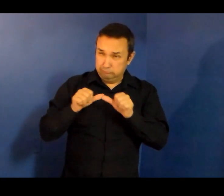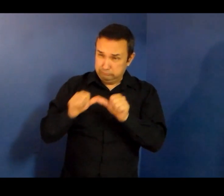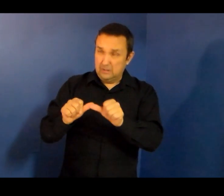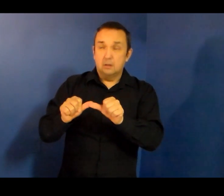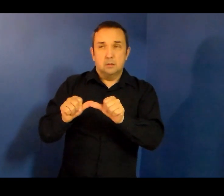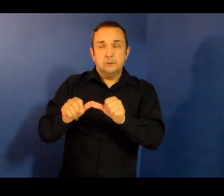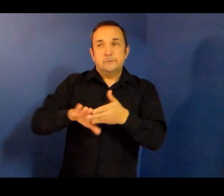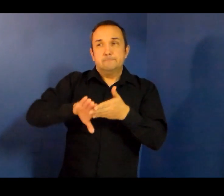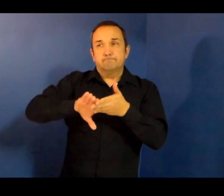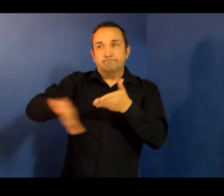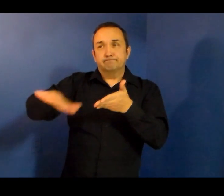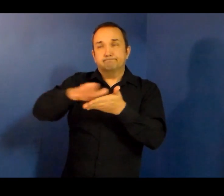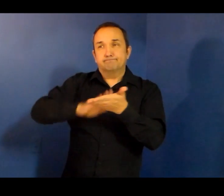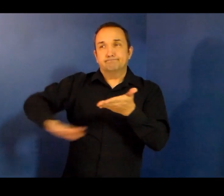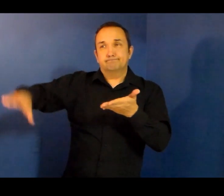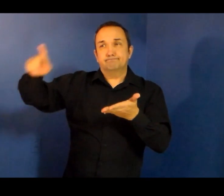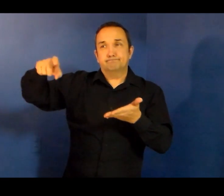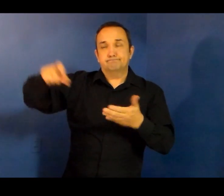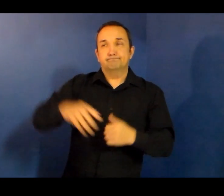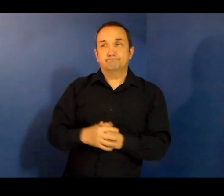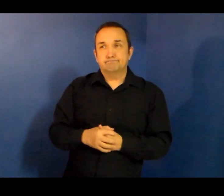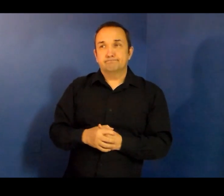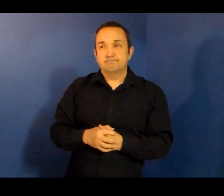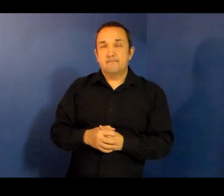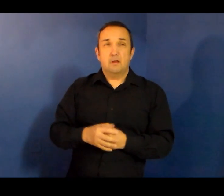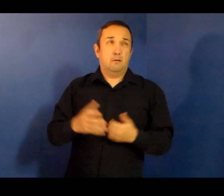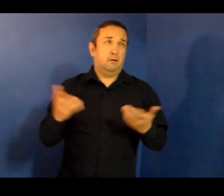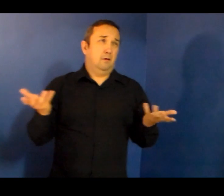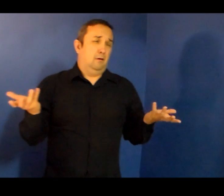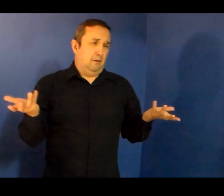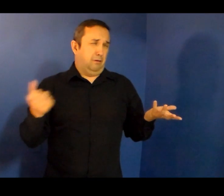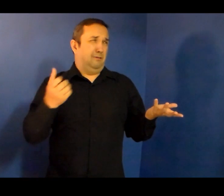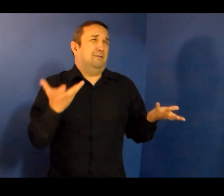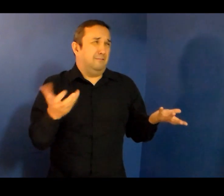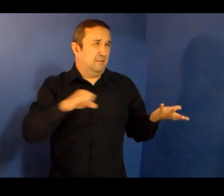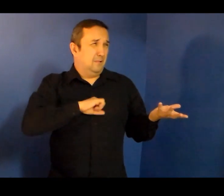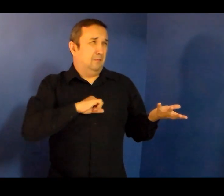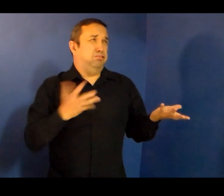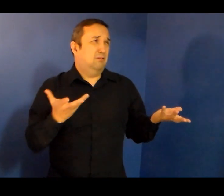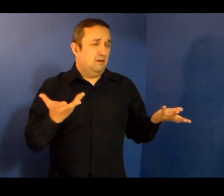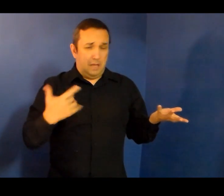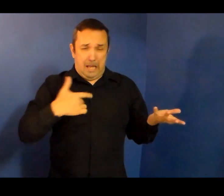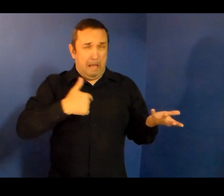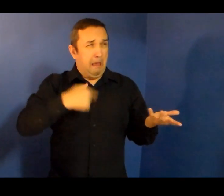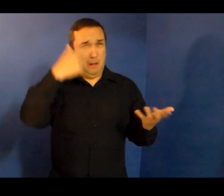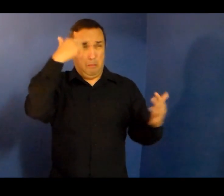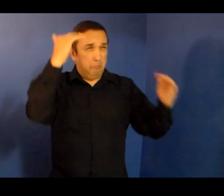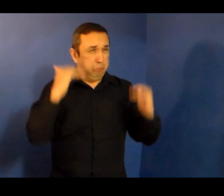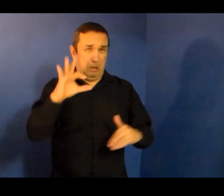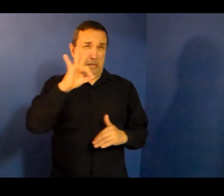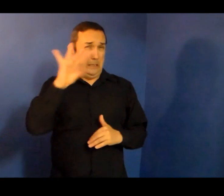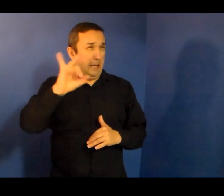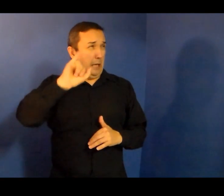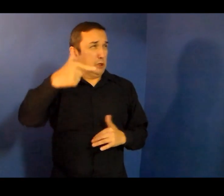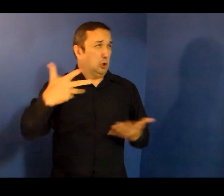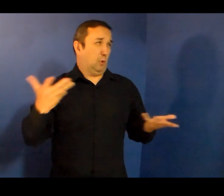asked to leave the school. "Well, what do you expect?" replied the young man. "I only have an IQ of